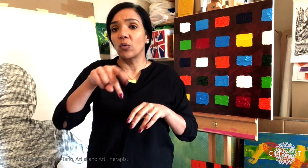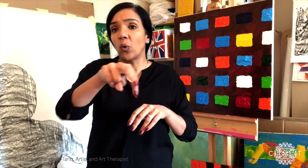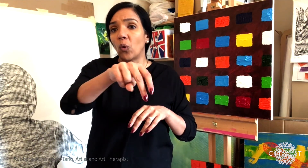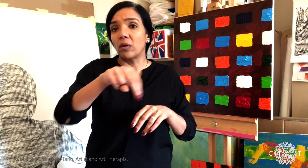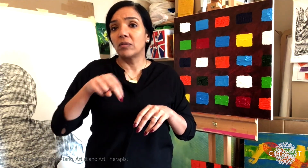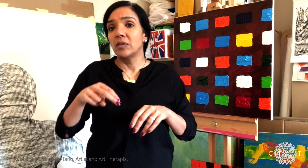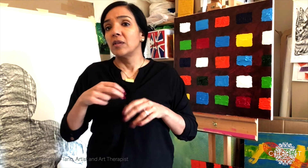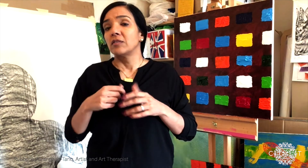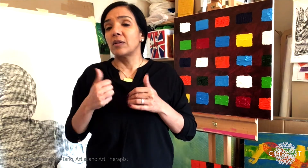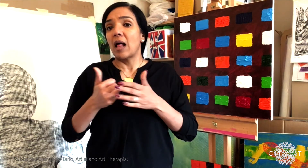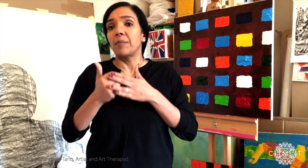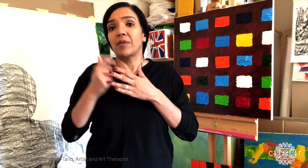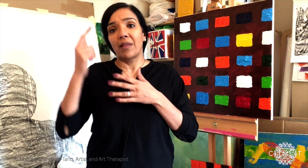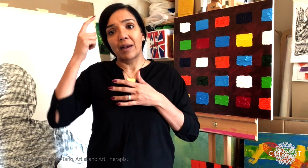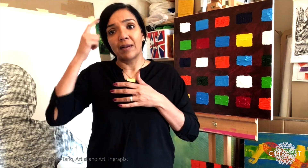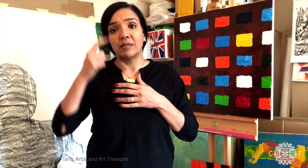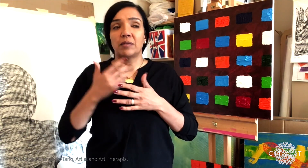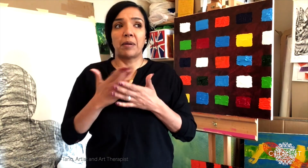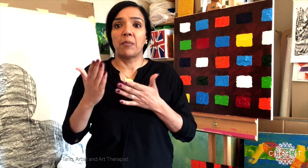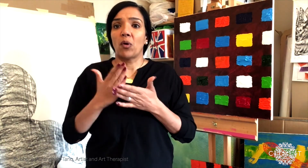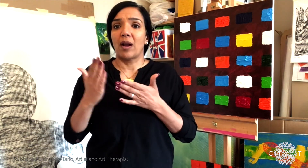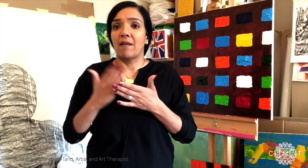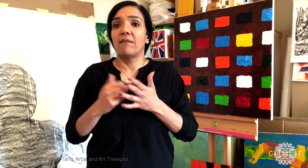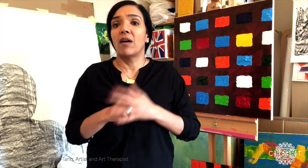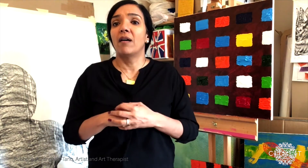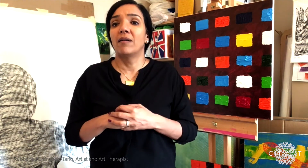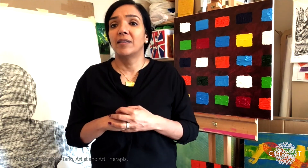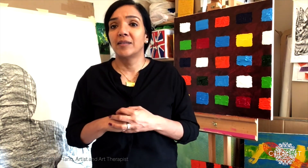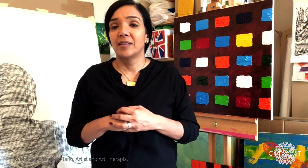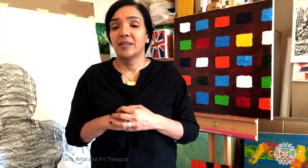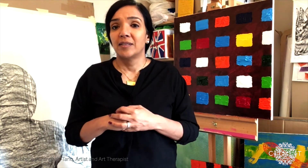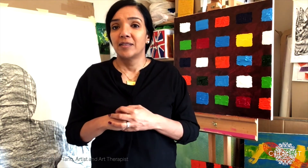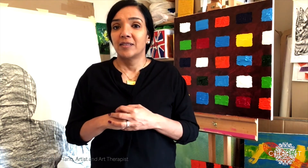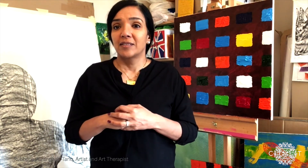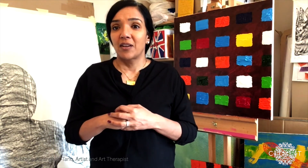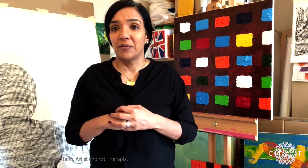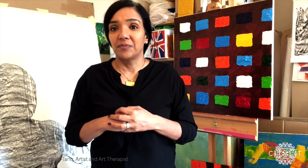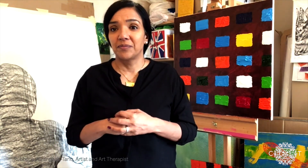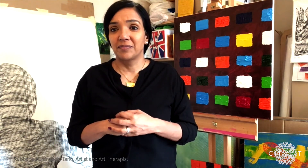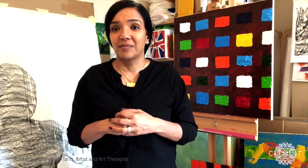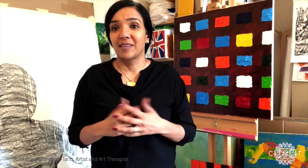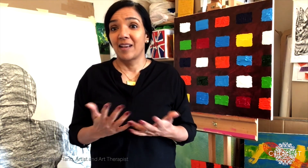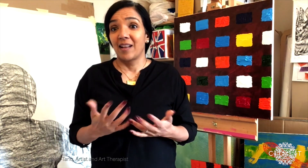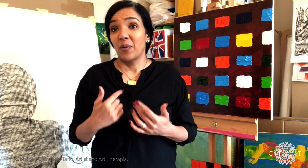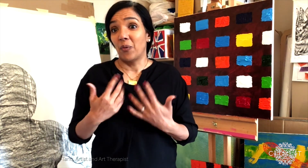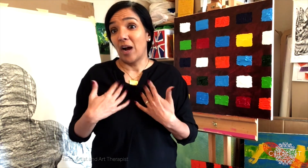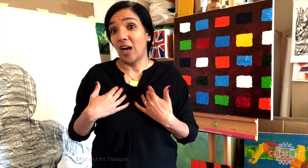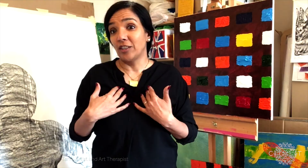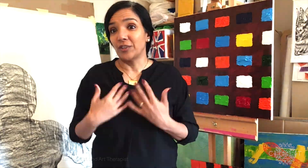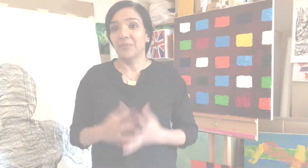walk to help the thinking a bit more clarified. So that's what I do.